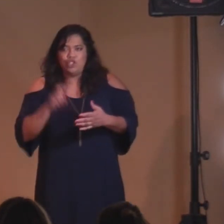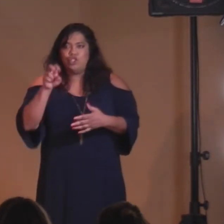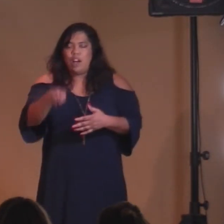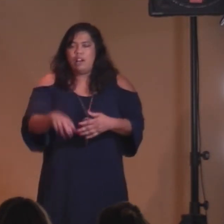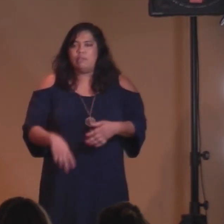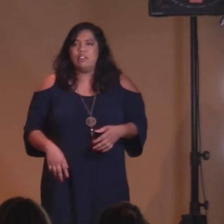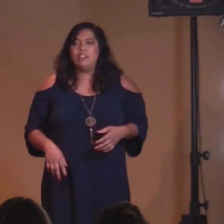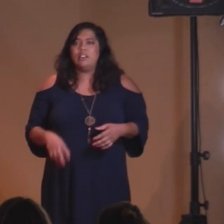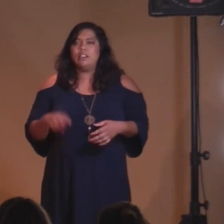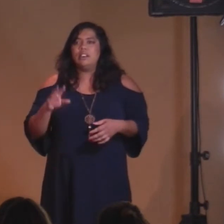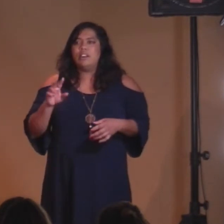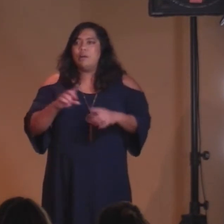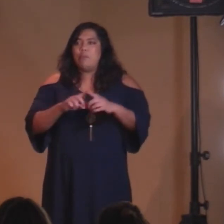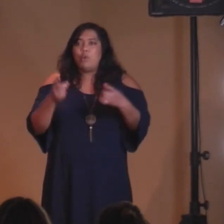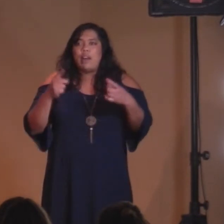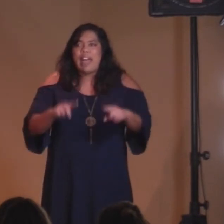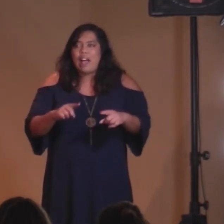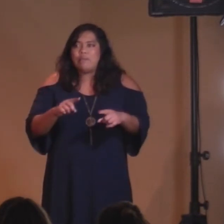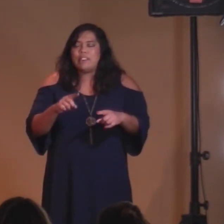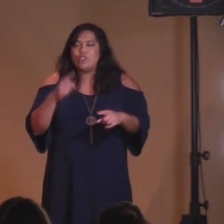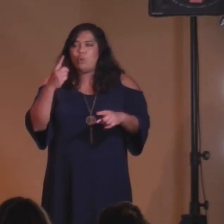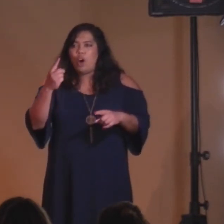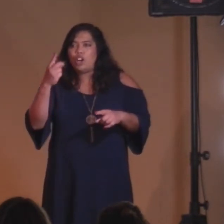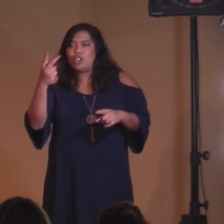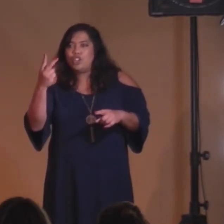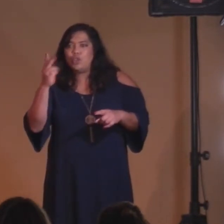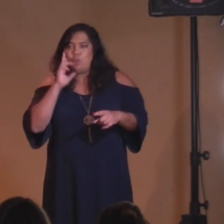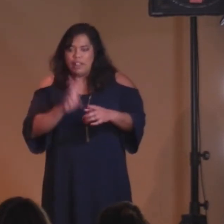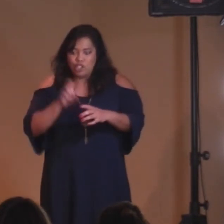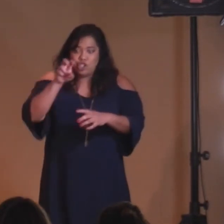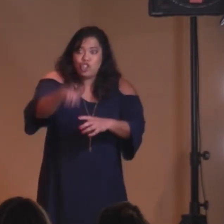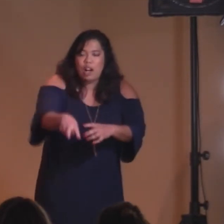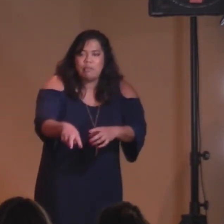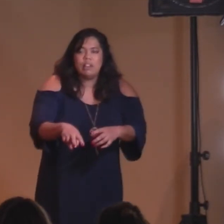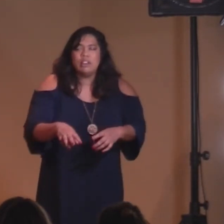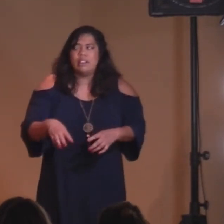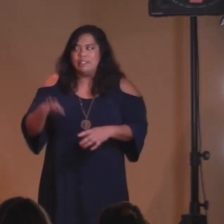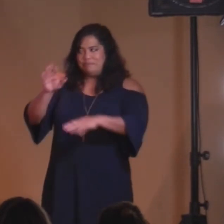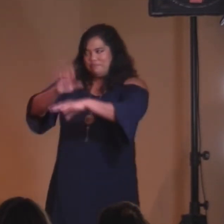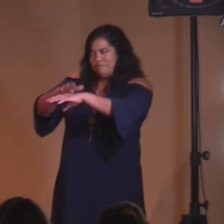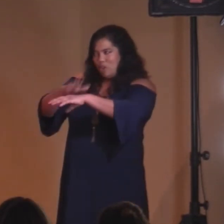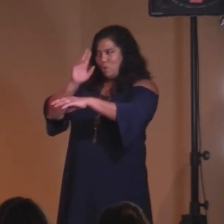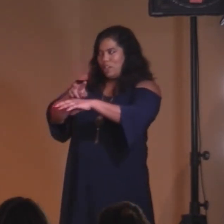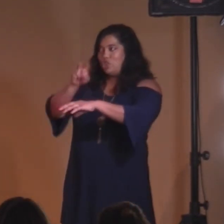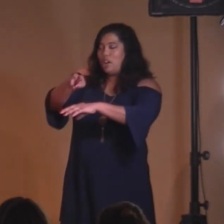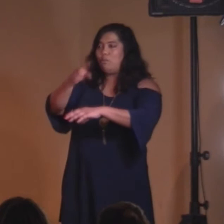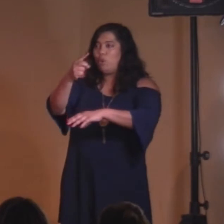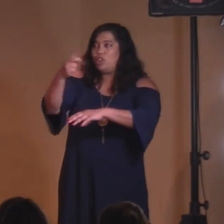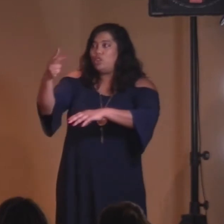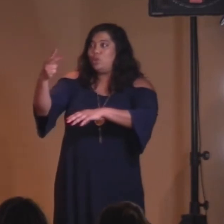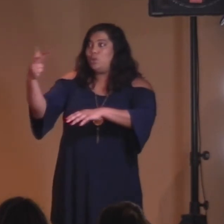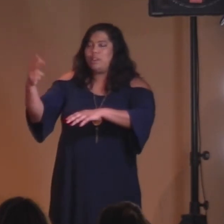on two because on three, everybody grabs the door. So they say, we're going to jump on three. One, two.